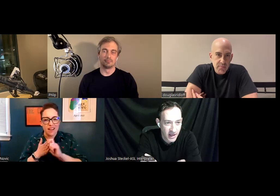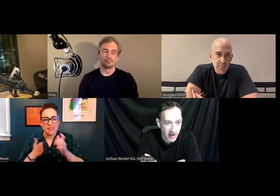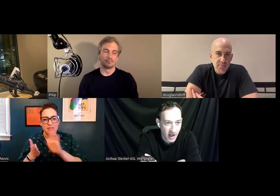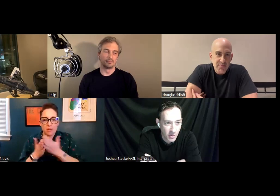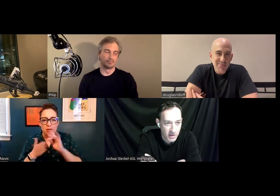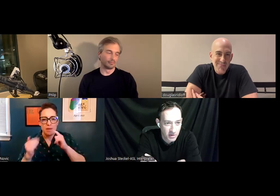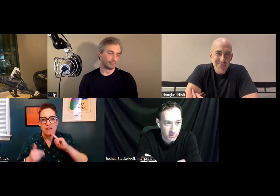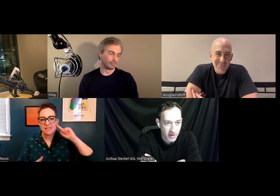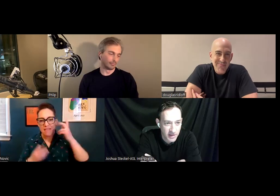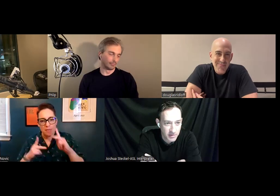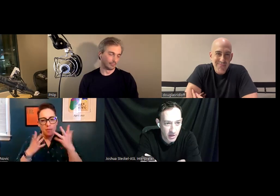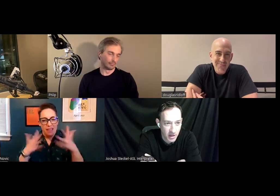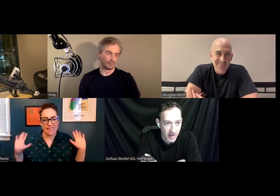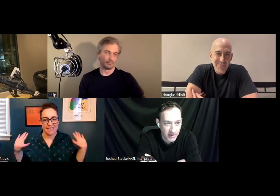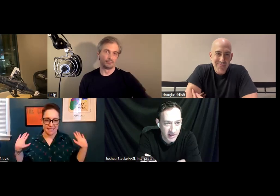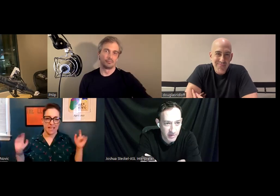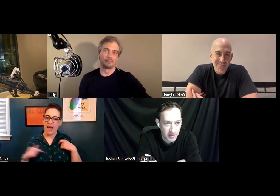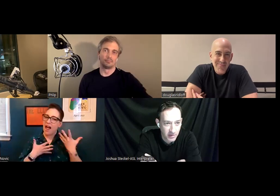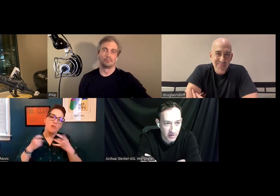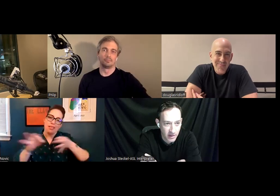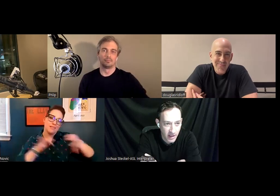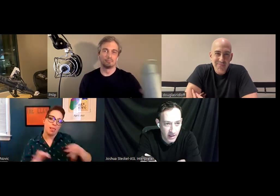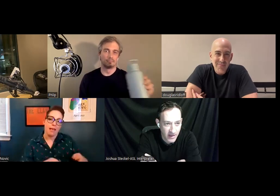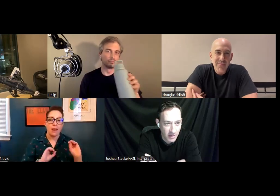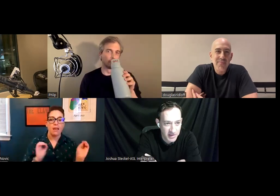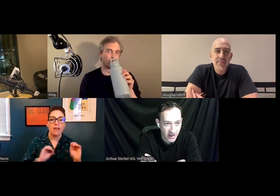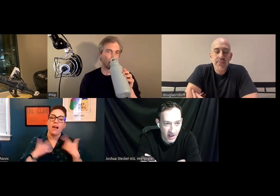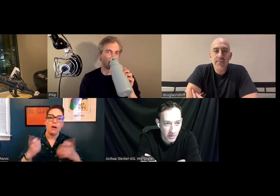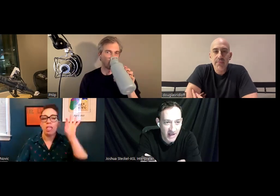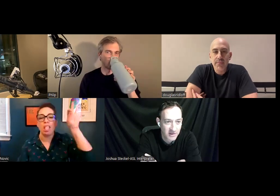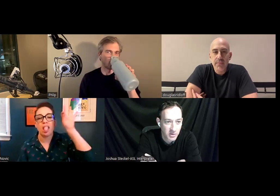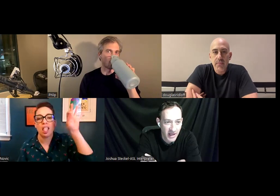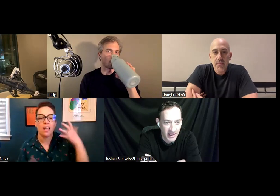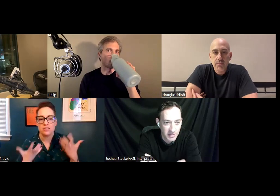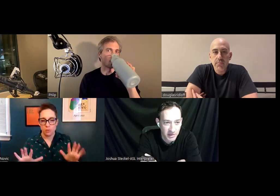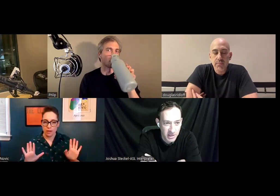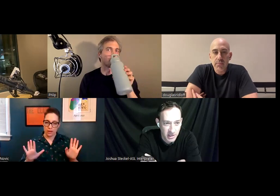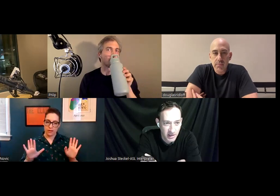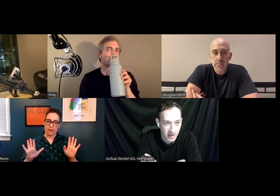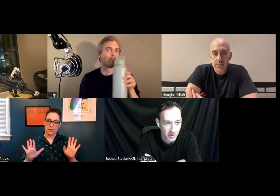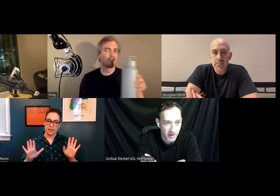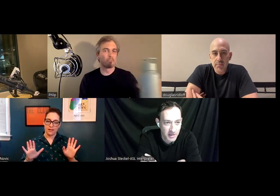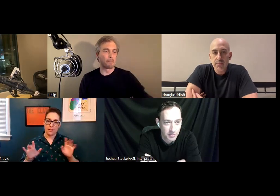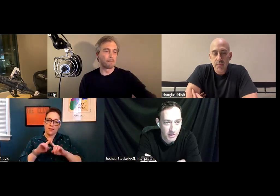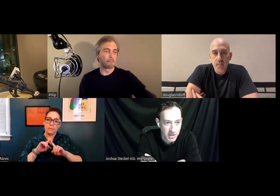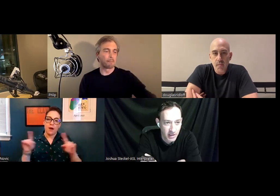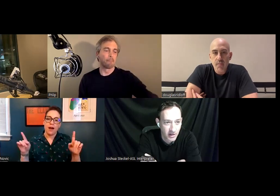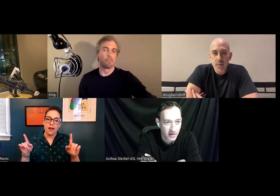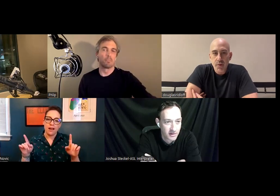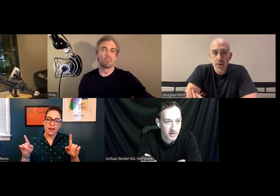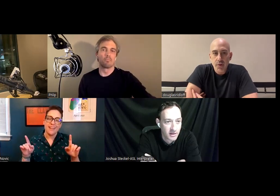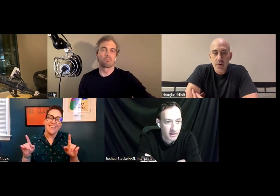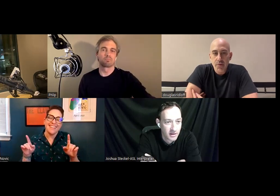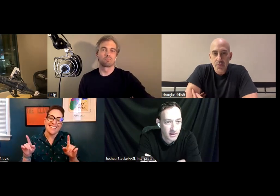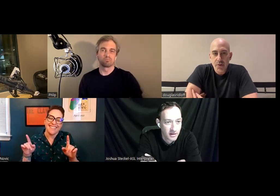decided that I wanted to write this book about deaf people, and that was it. I didn't want to have to do any explanation. I didn't want to be preaching it